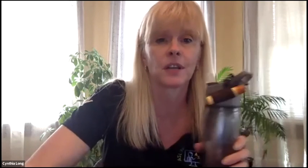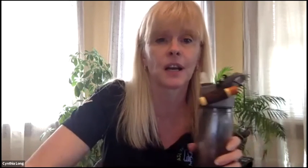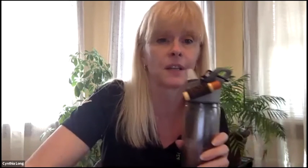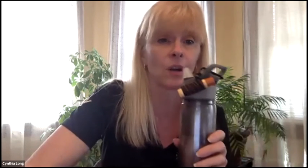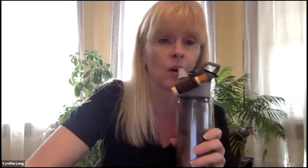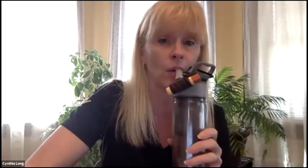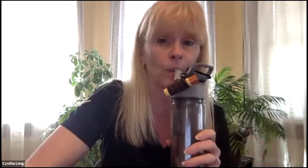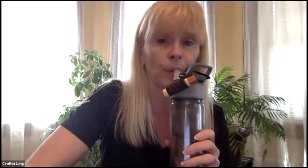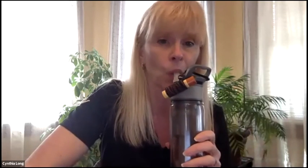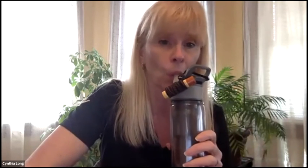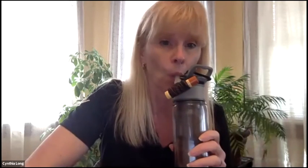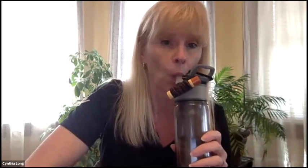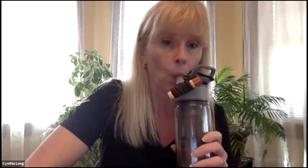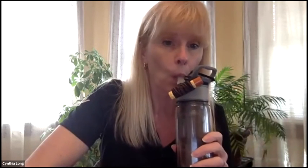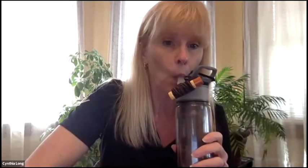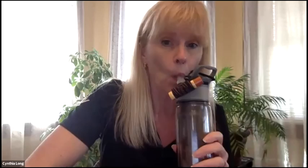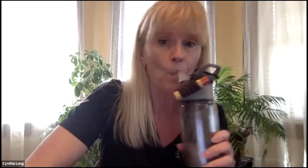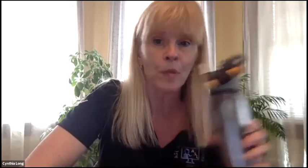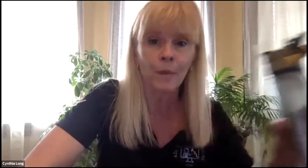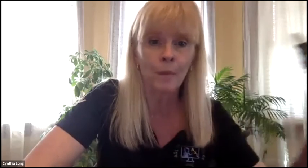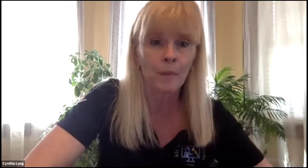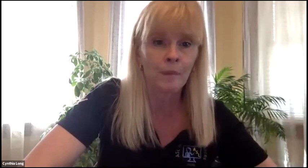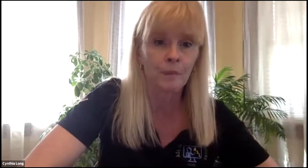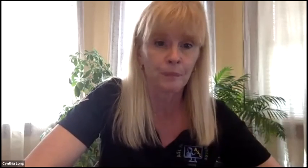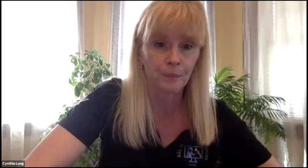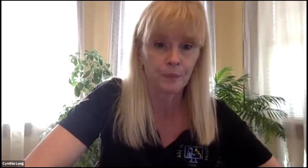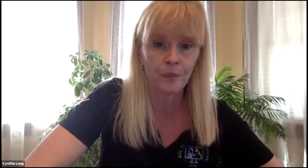needed exercise at home.